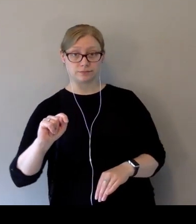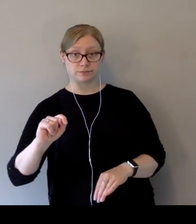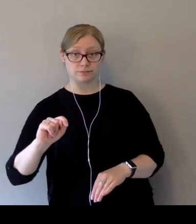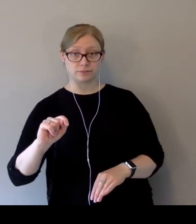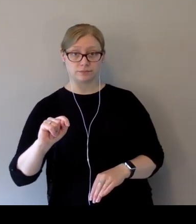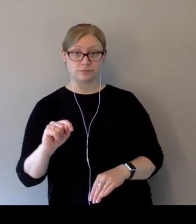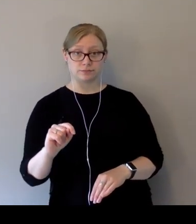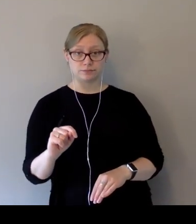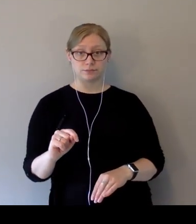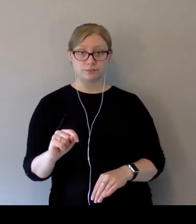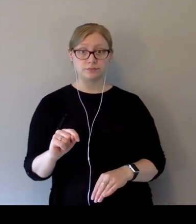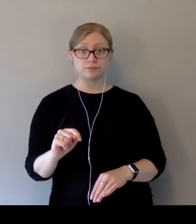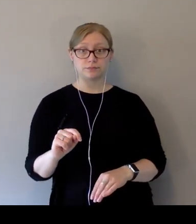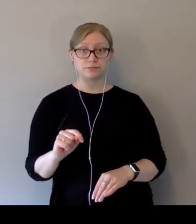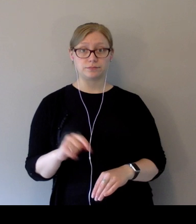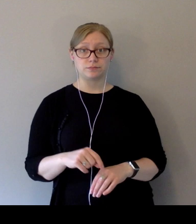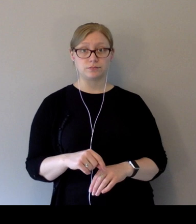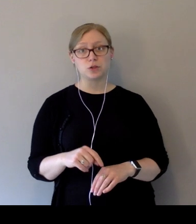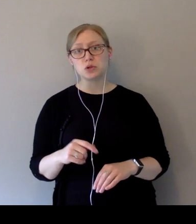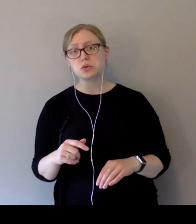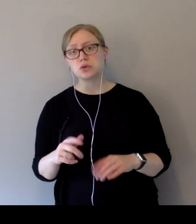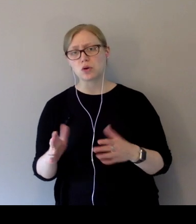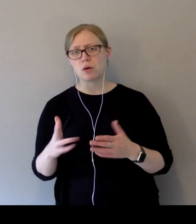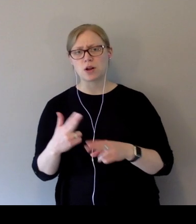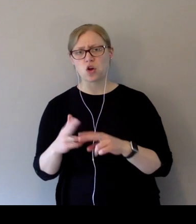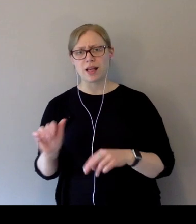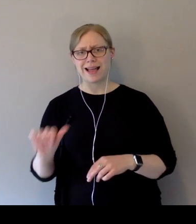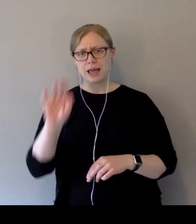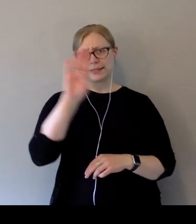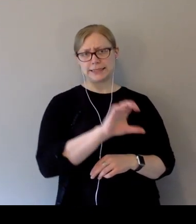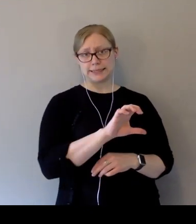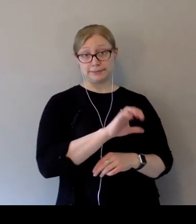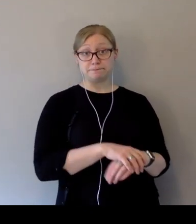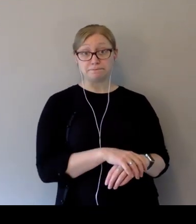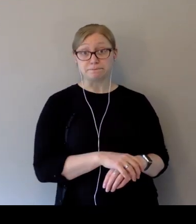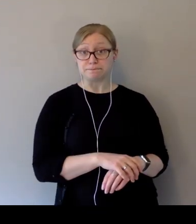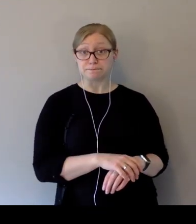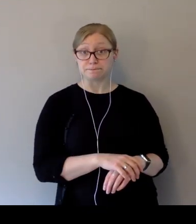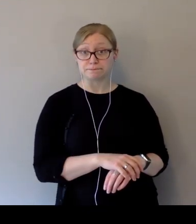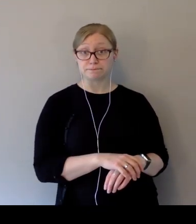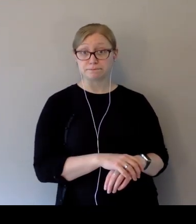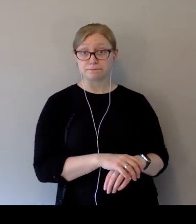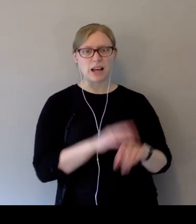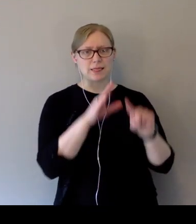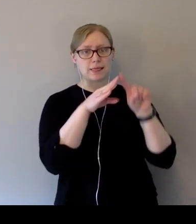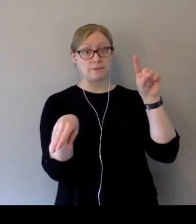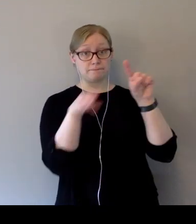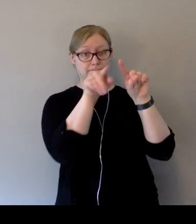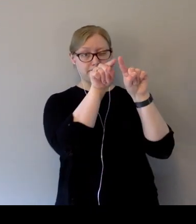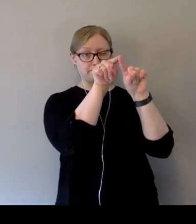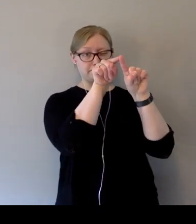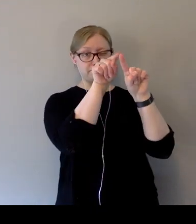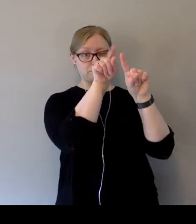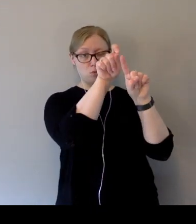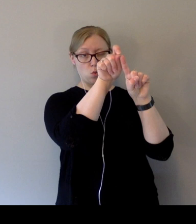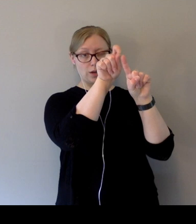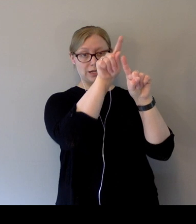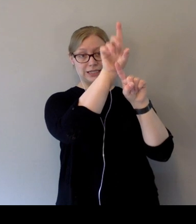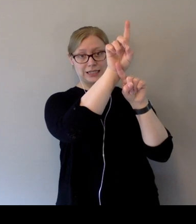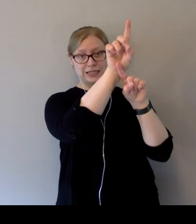this some letters. I'll call that A, B, C. This would be D. And I'm going to say that this is